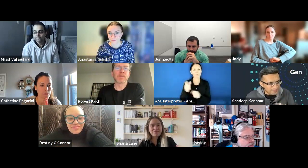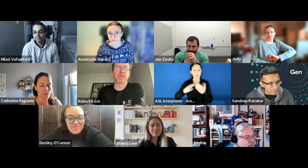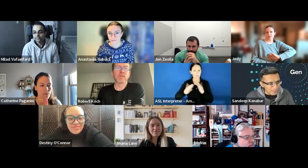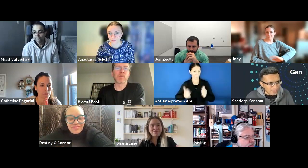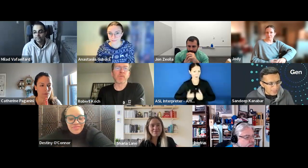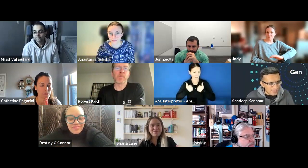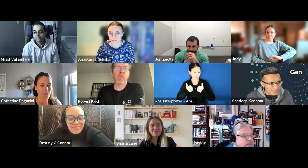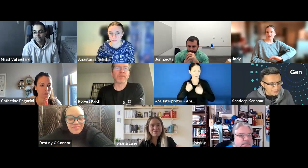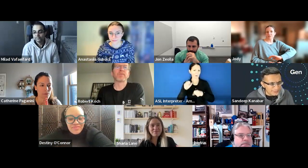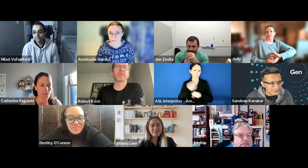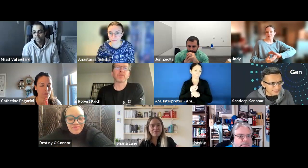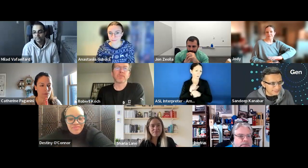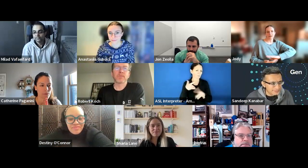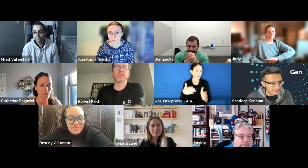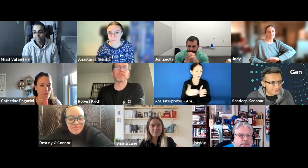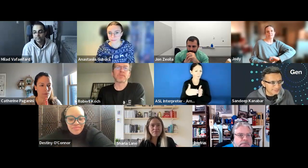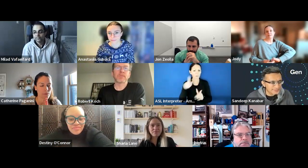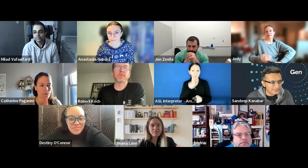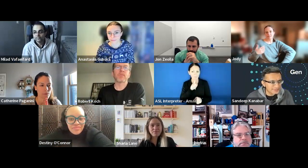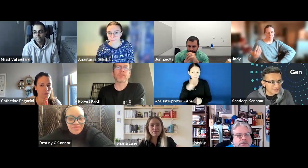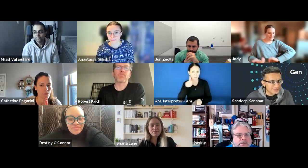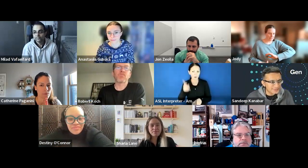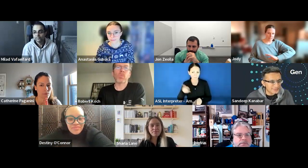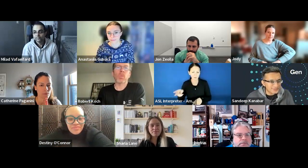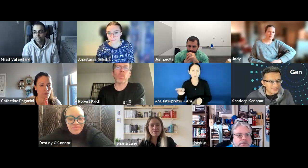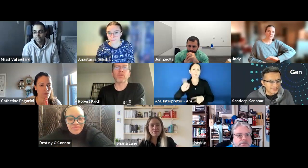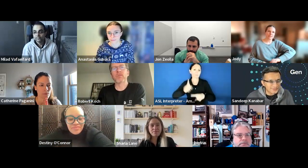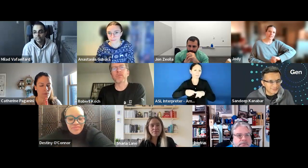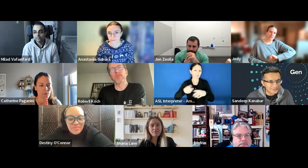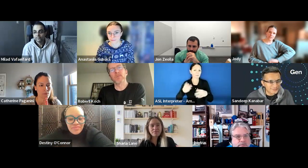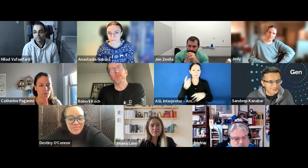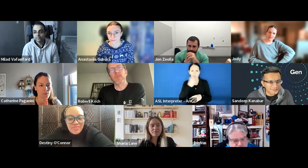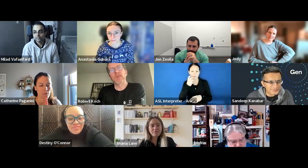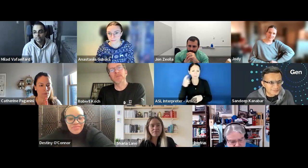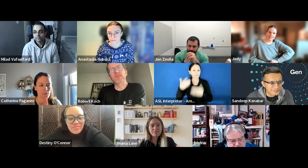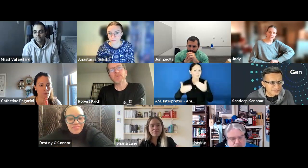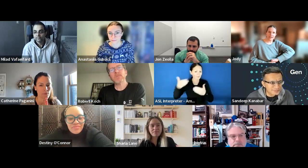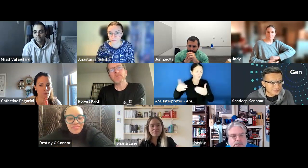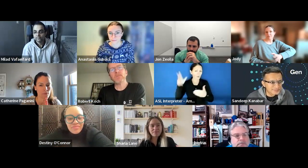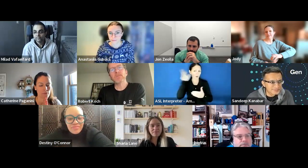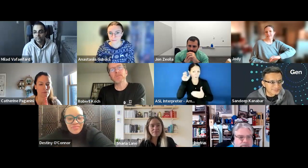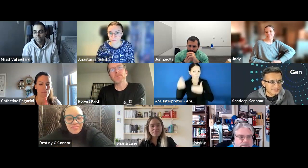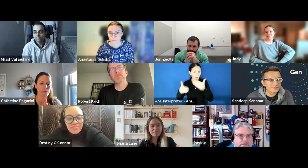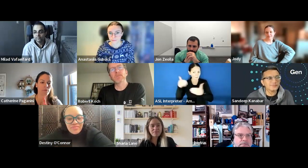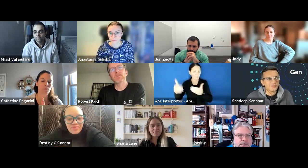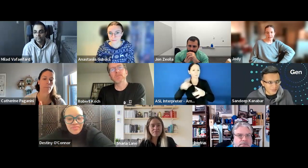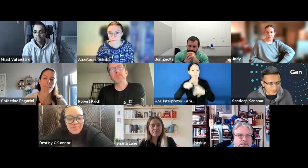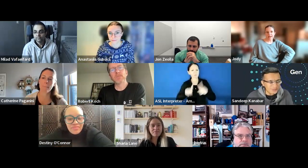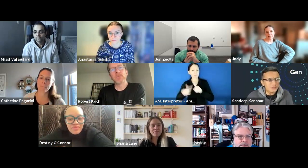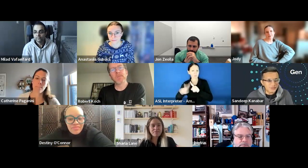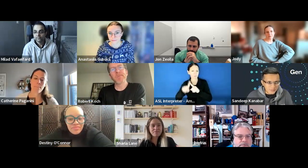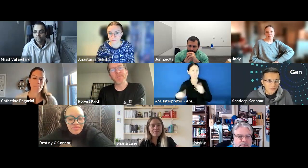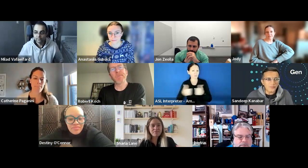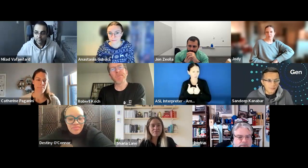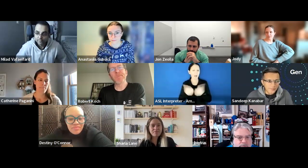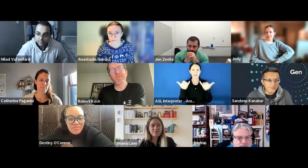living, so working often with people who were deaf, hard of hearing, as well as speech processing, auditory processing, and multiple other challenges.